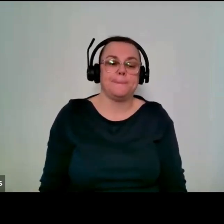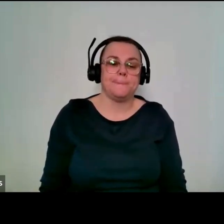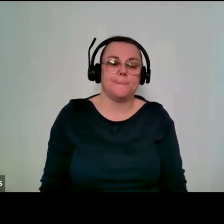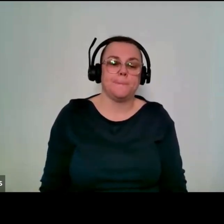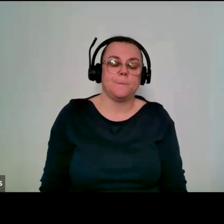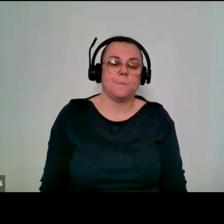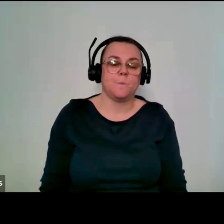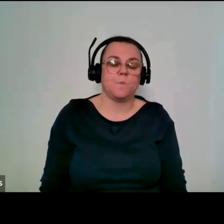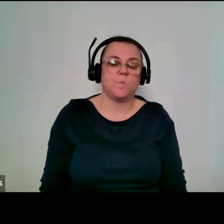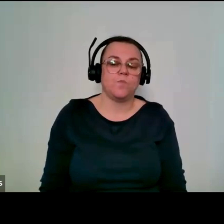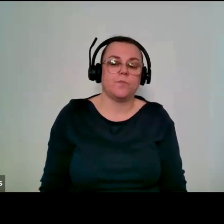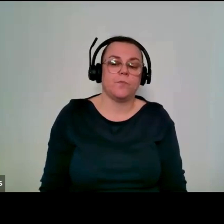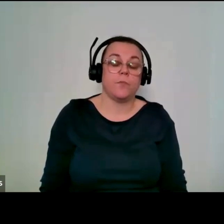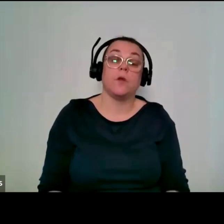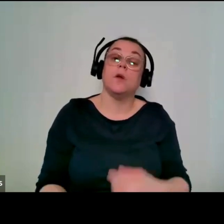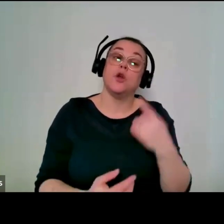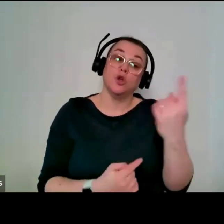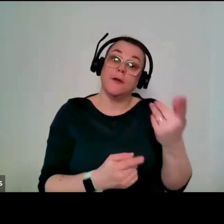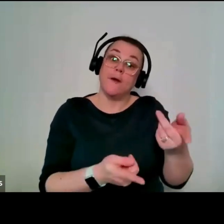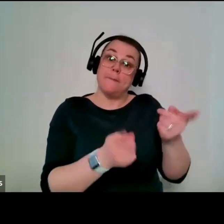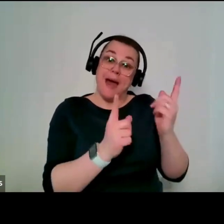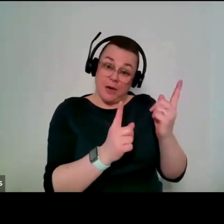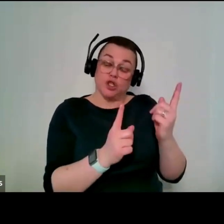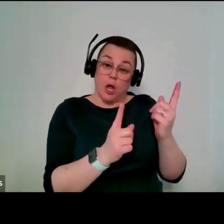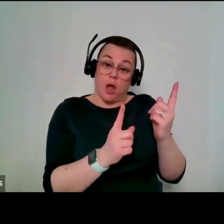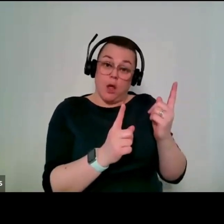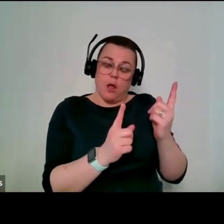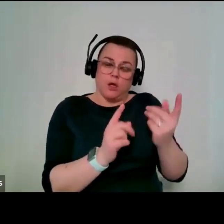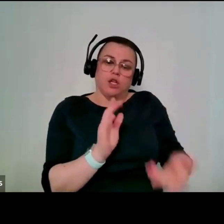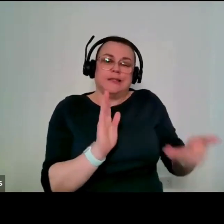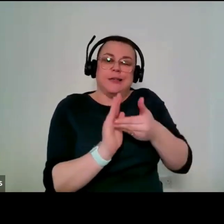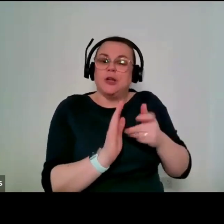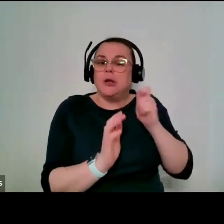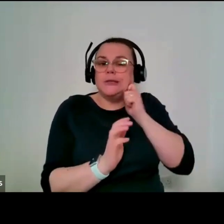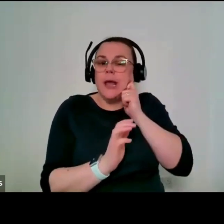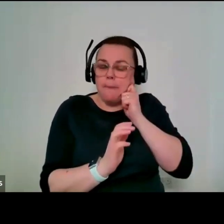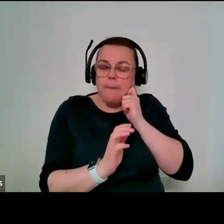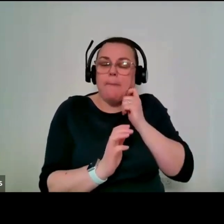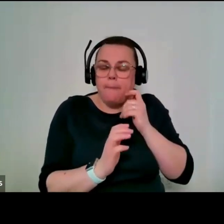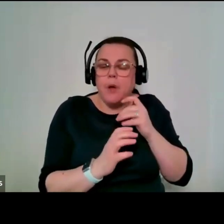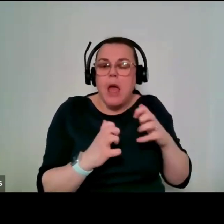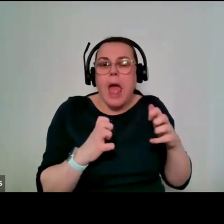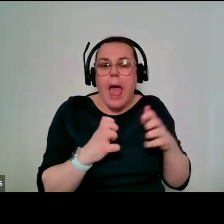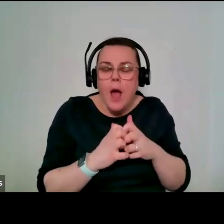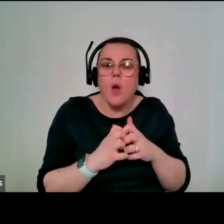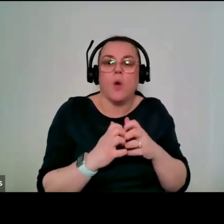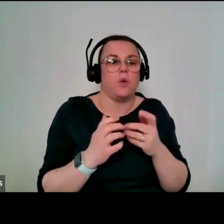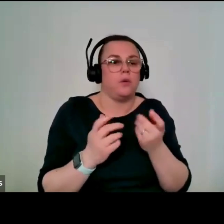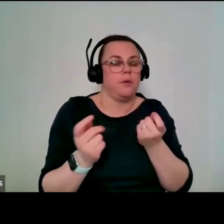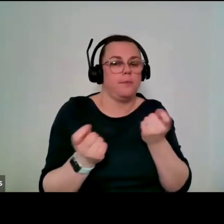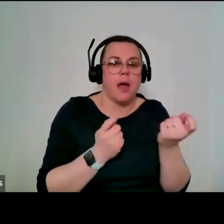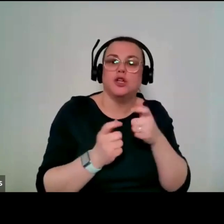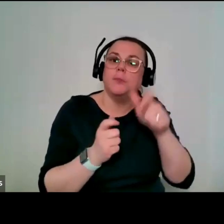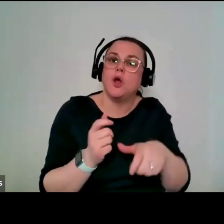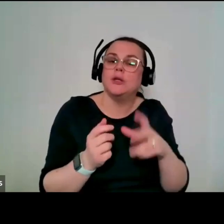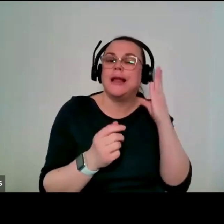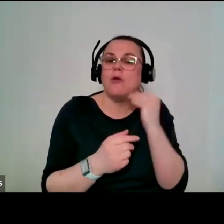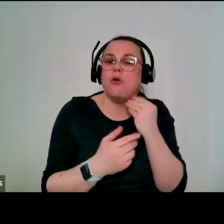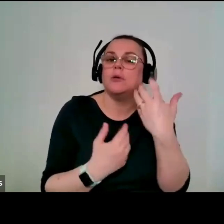If you're a manager, just some additional tips on how to manage someone who has a hearing loss.